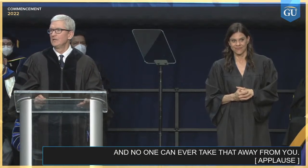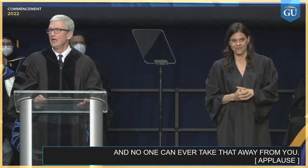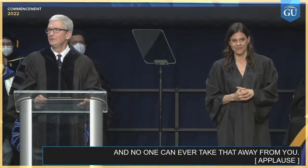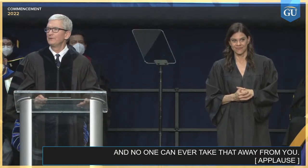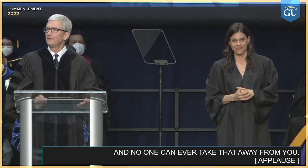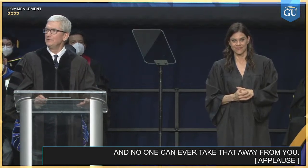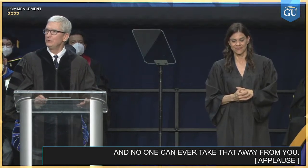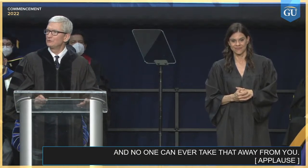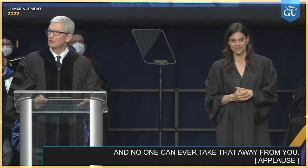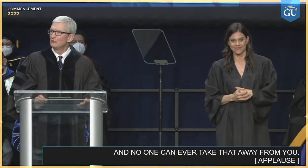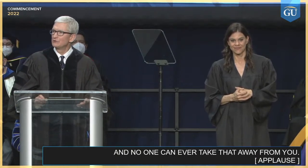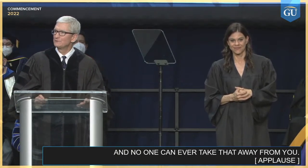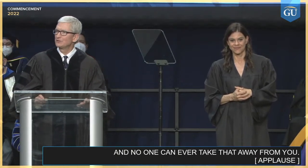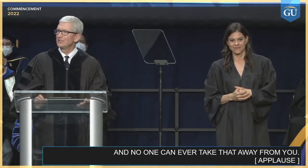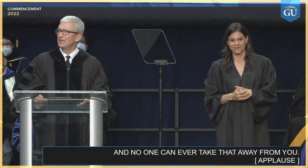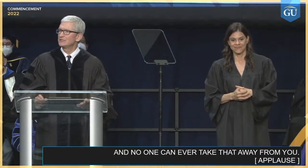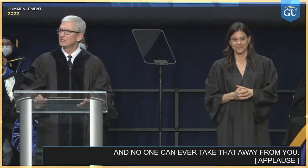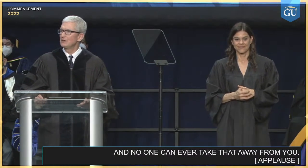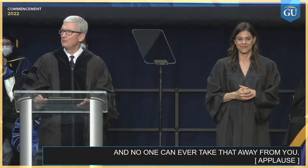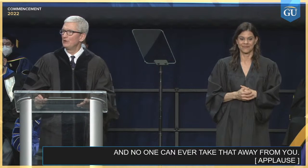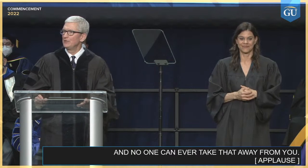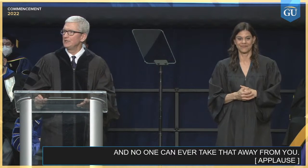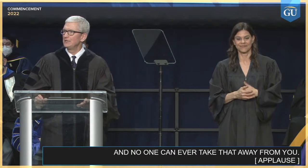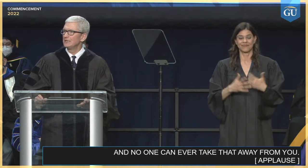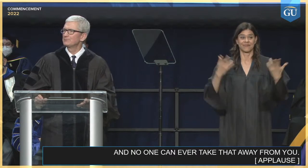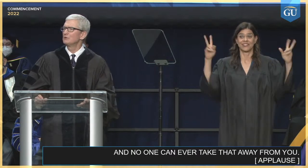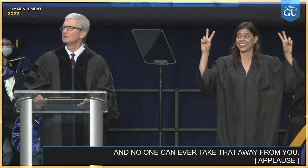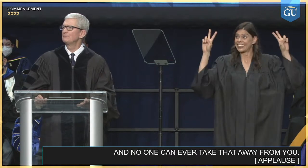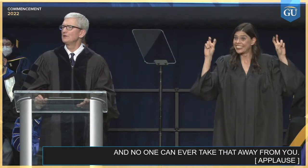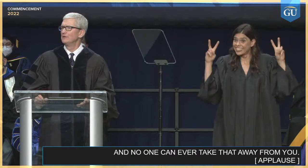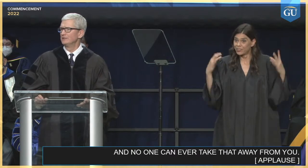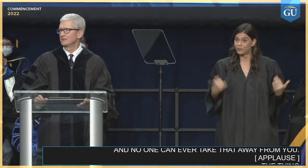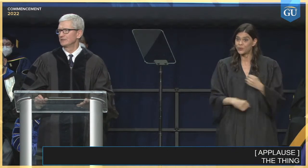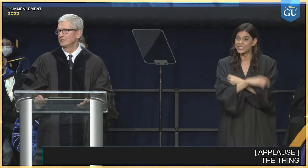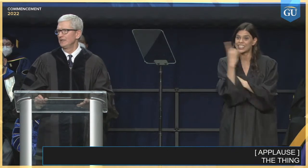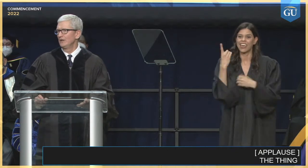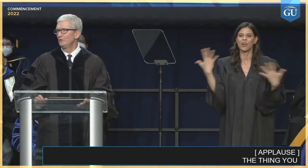The theme you chose for today's ceremony is perseverance,